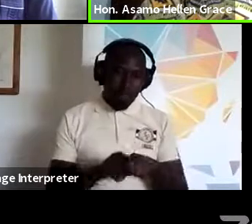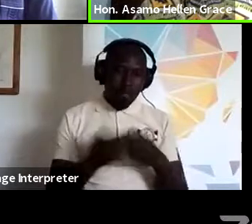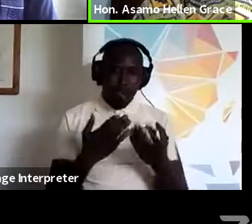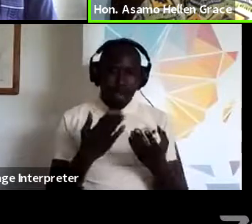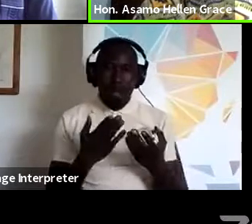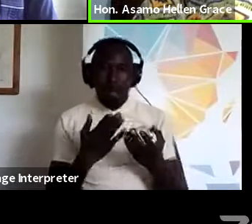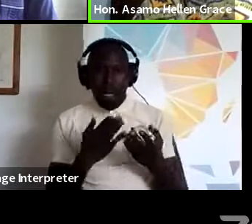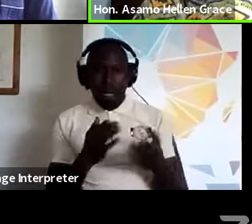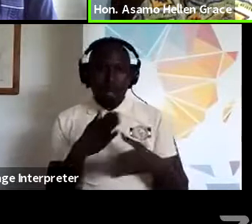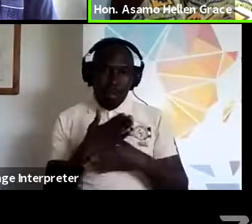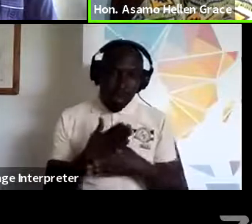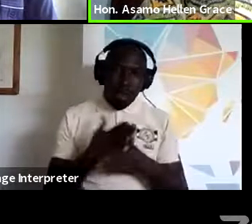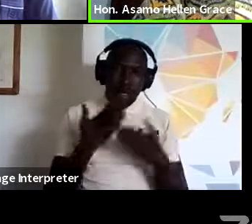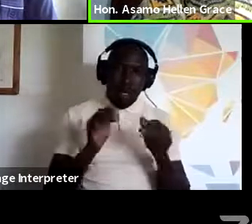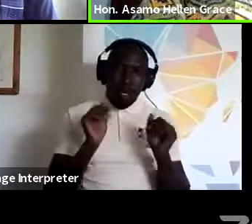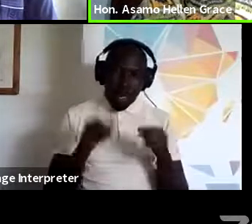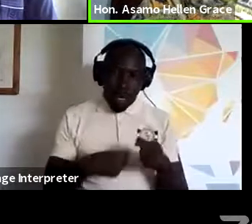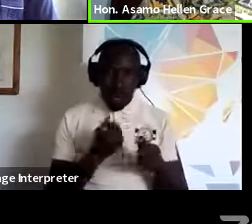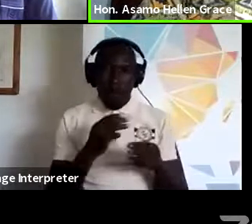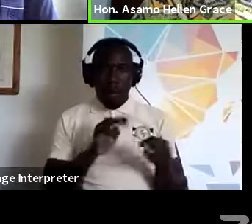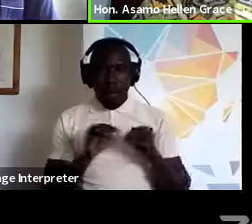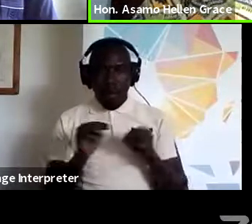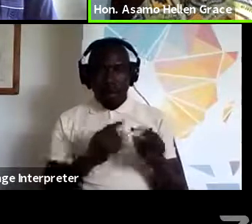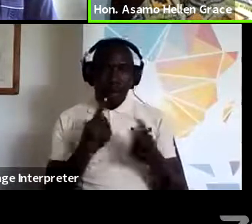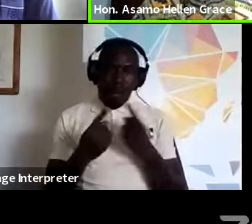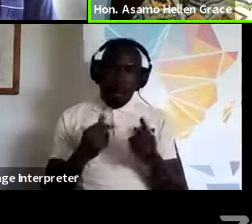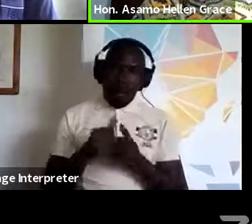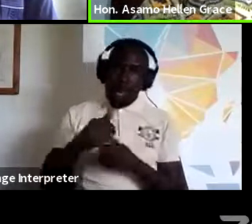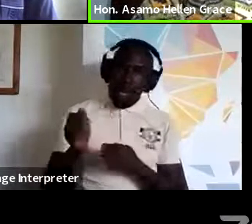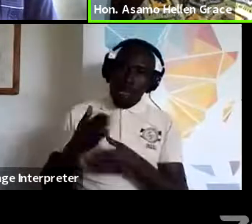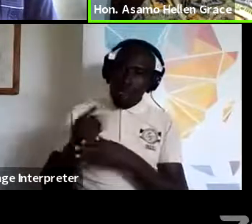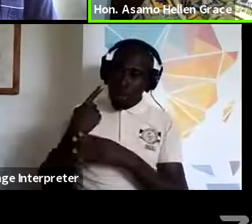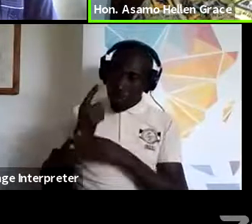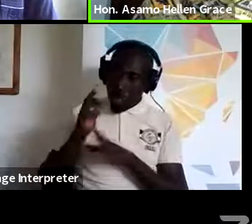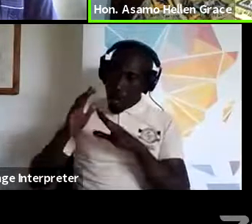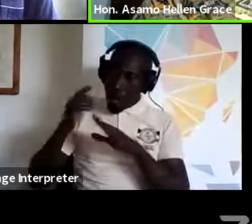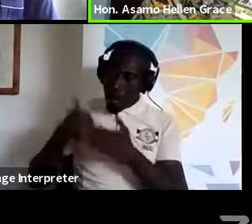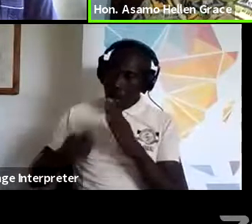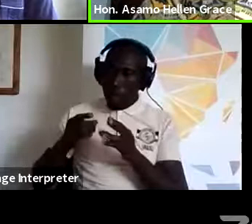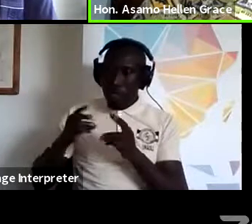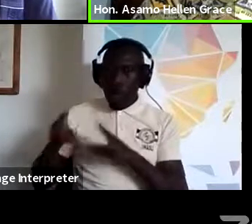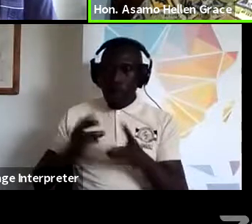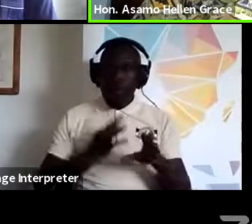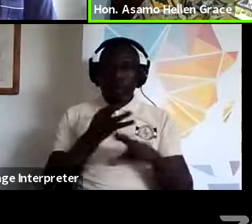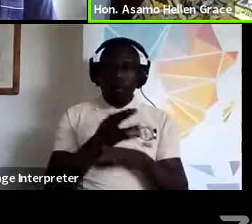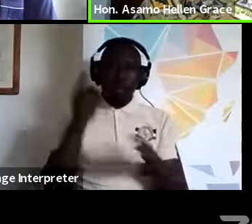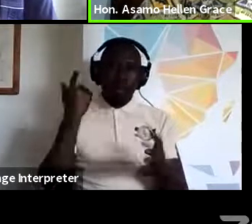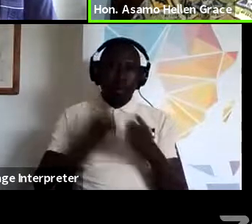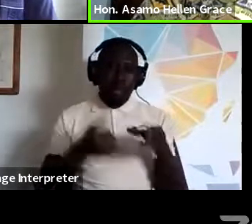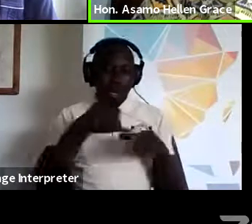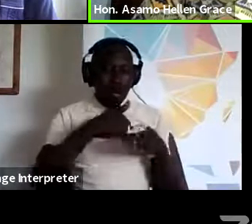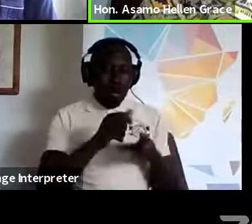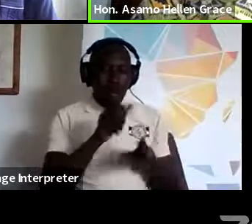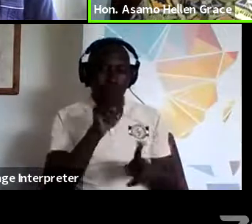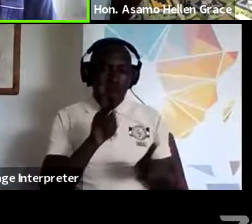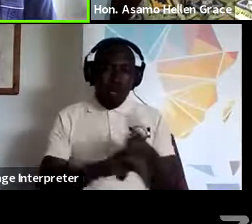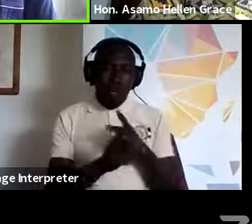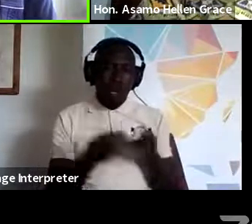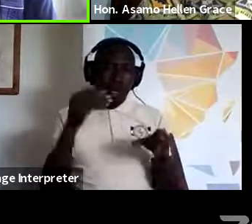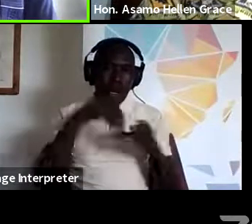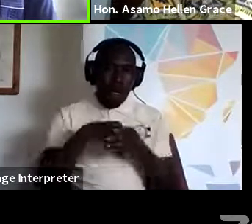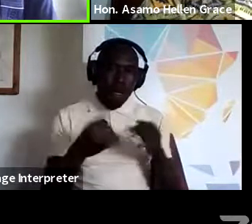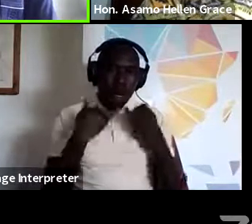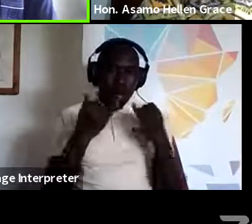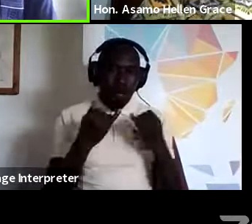As a minister, I can be able to talk with my fellow minister and see what is the way forward in inclusion of people with disabilities in the